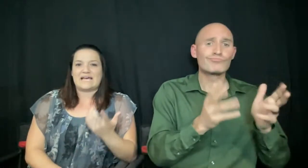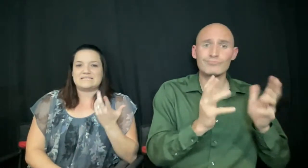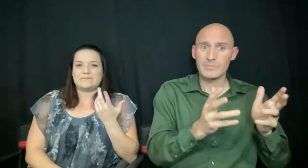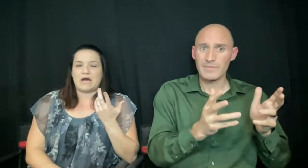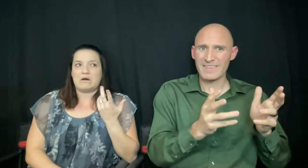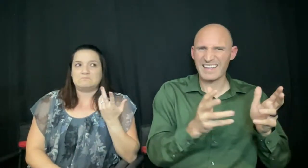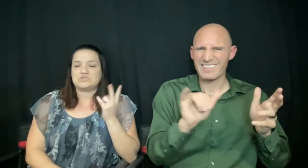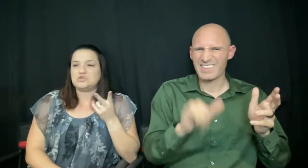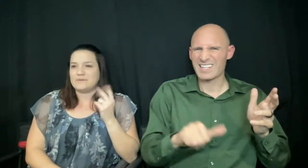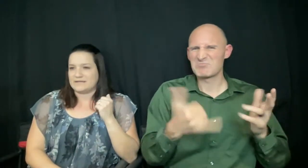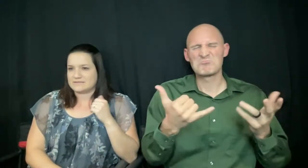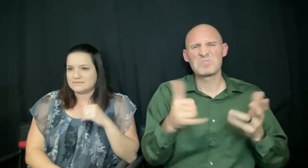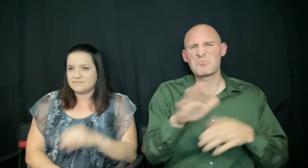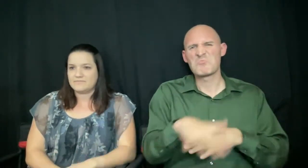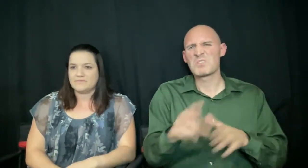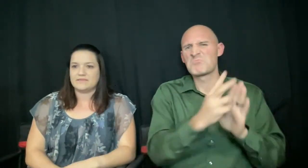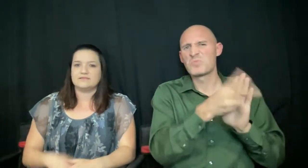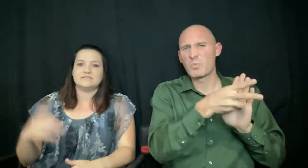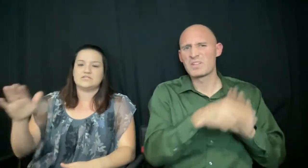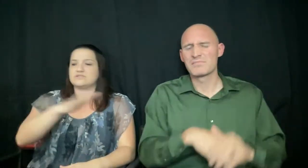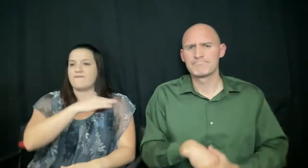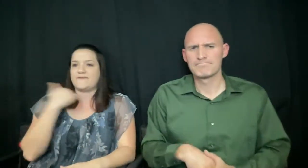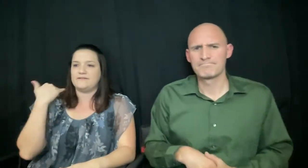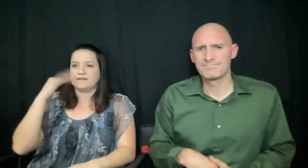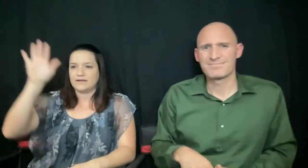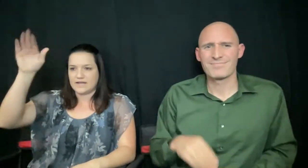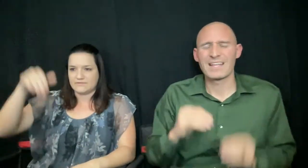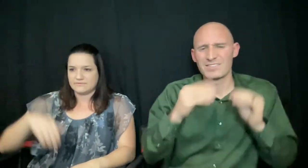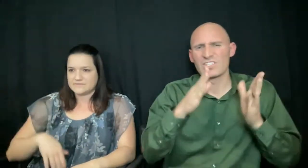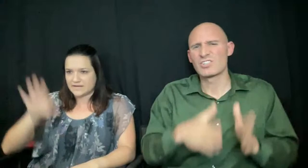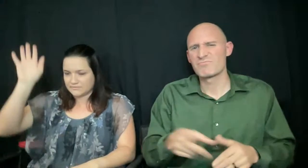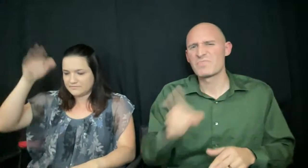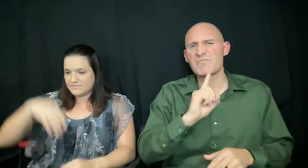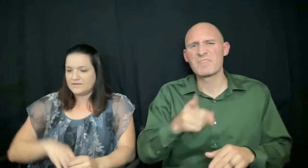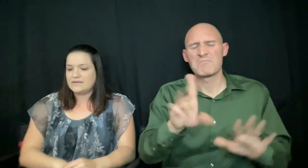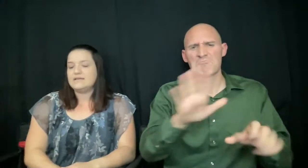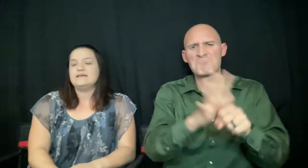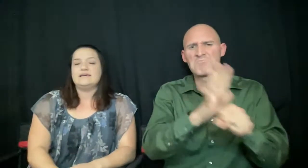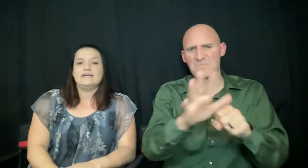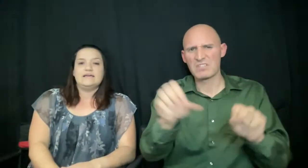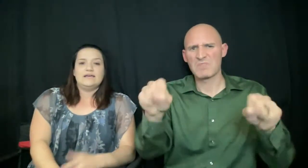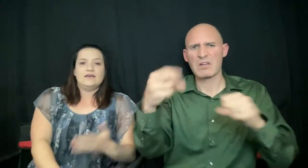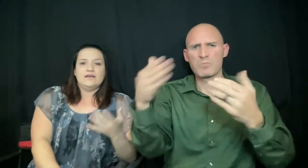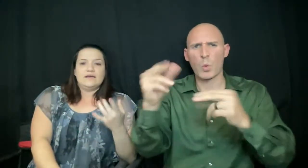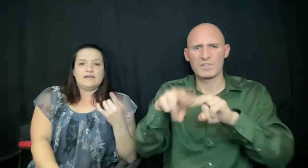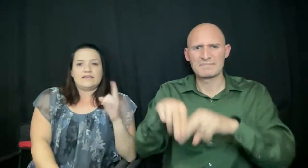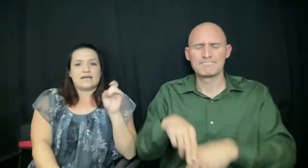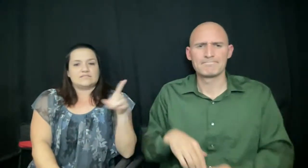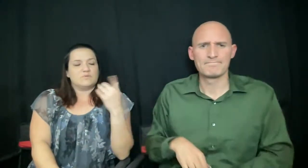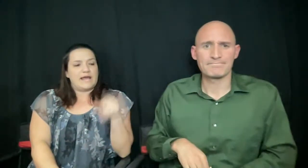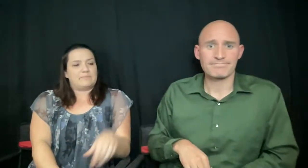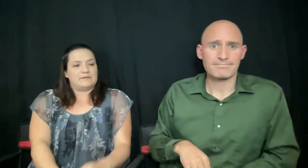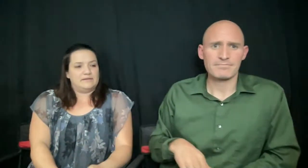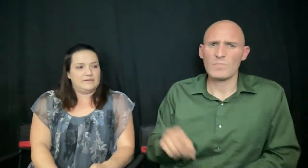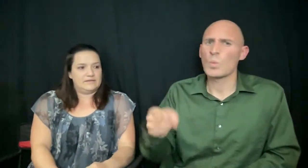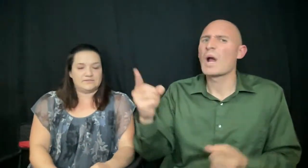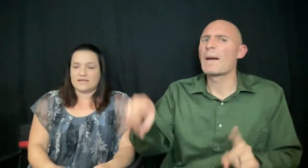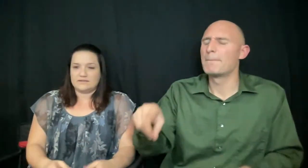lasted about 2 minutes. Teacher said, enough, sit down. He asked him, what happened? He goes, did